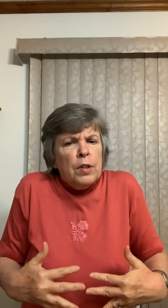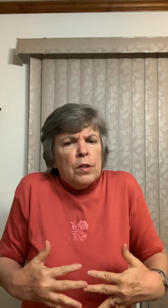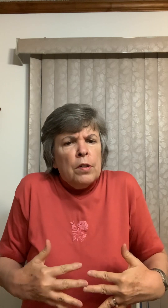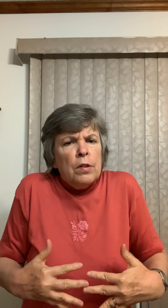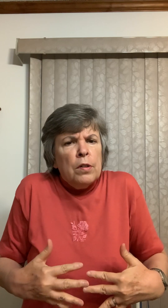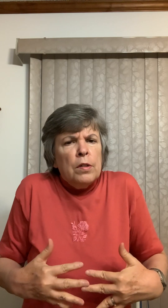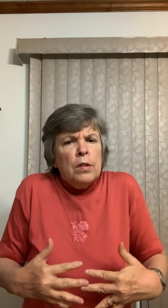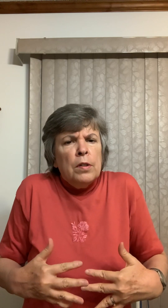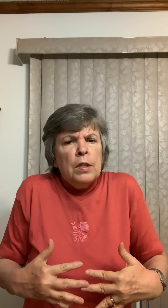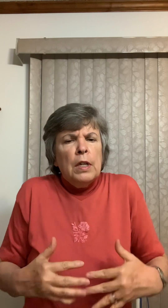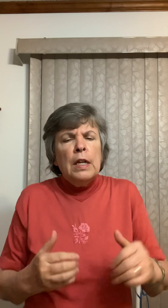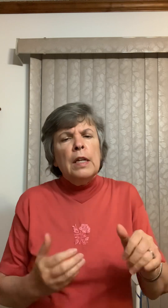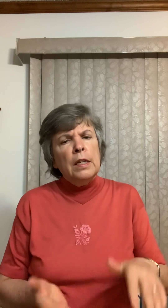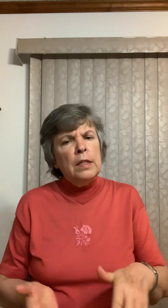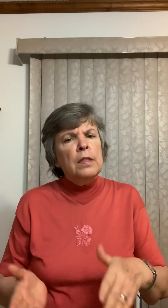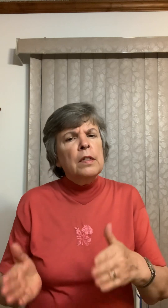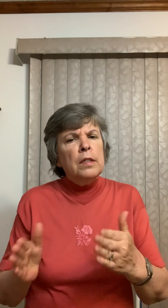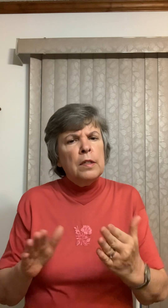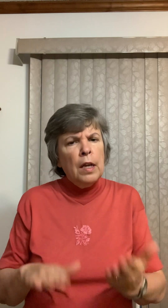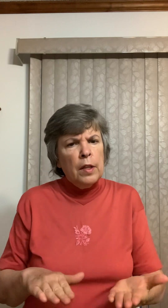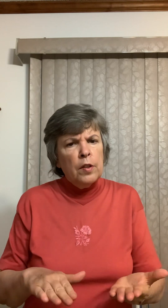fear in death.